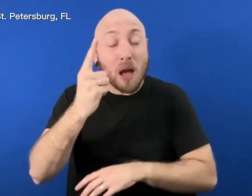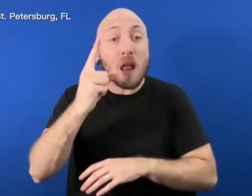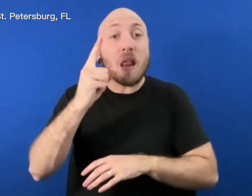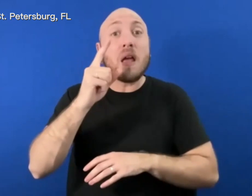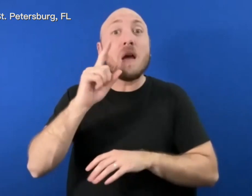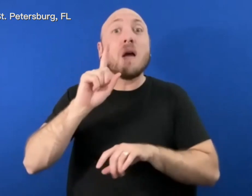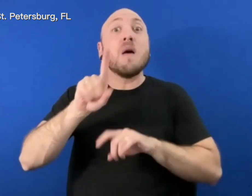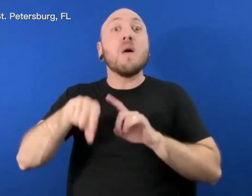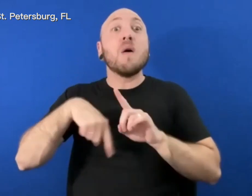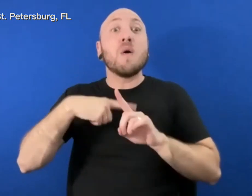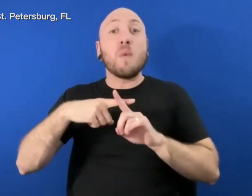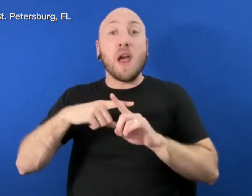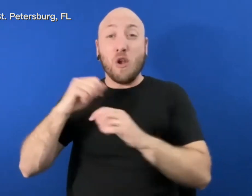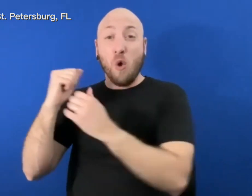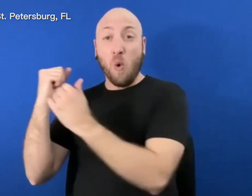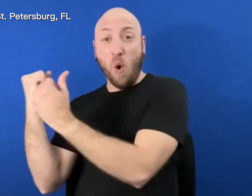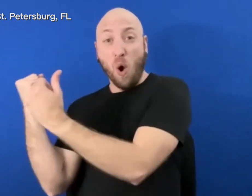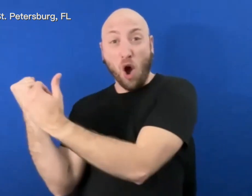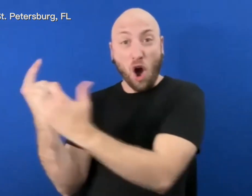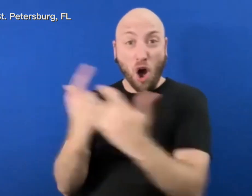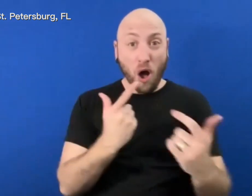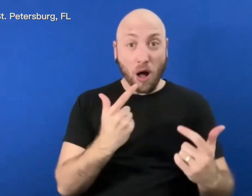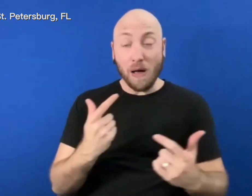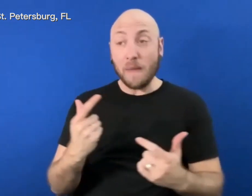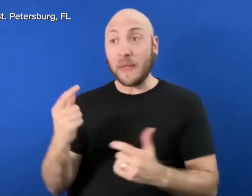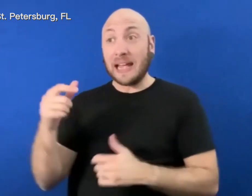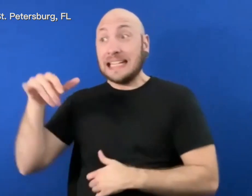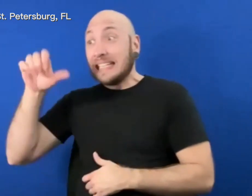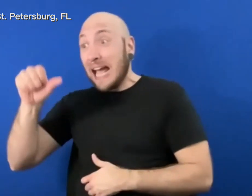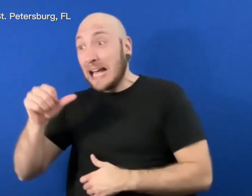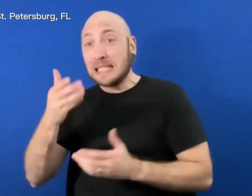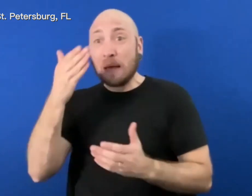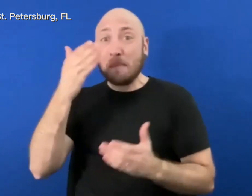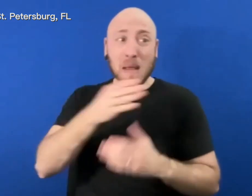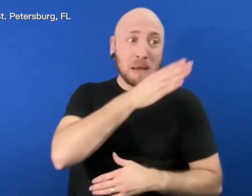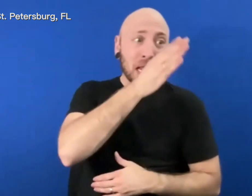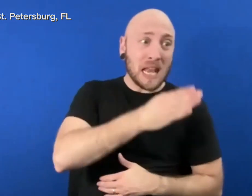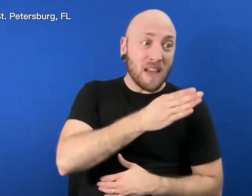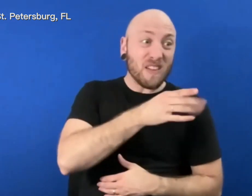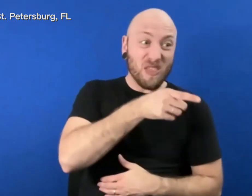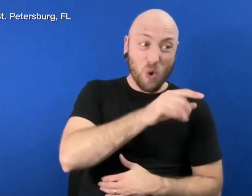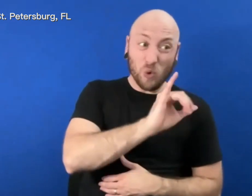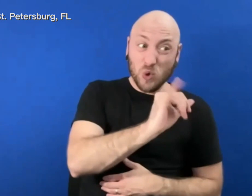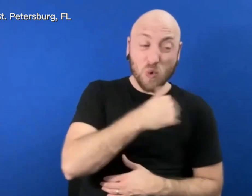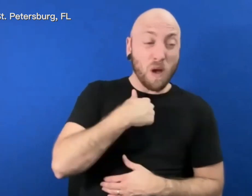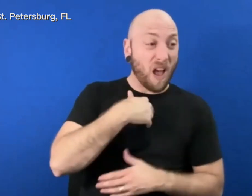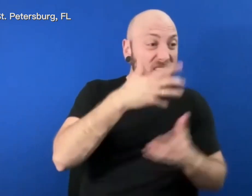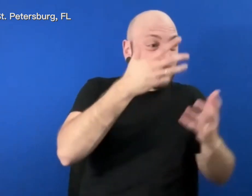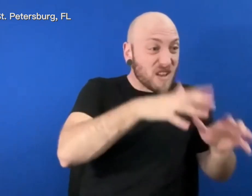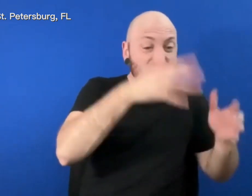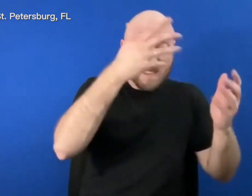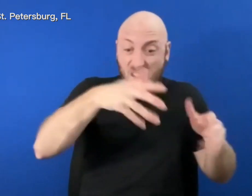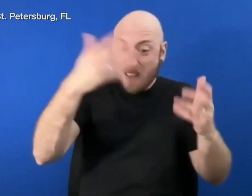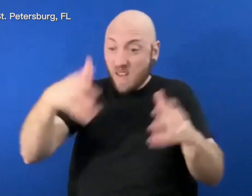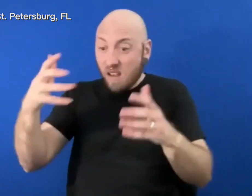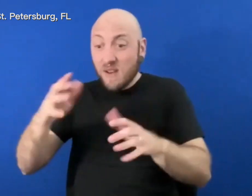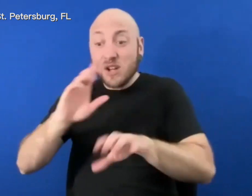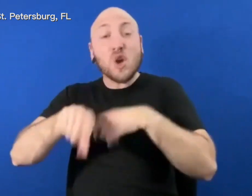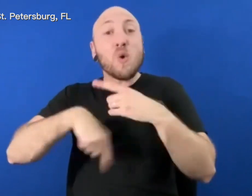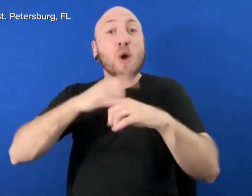my amends were done was like the most freeing feeling I've ever had in my whole life. And it was just like that sip of alcohol I had